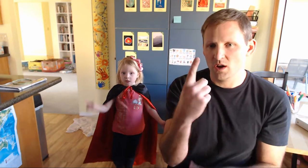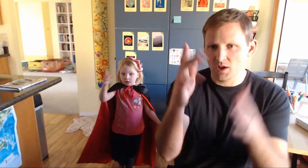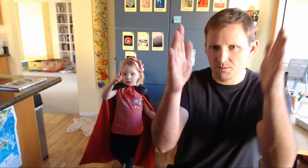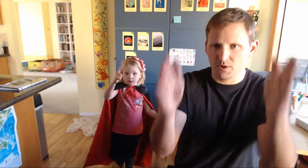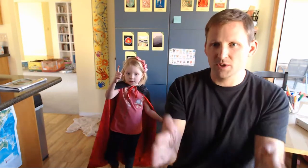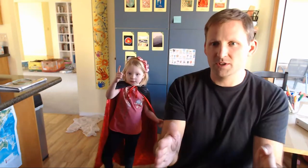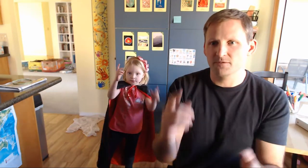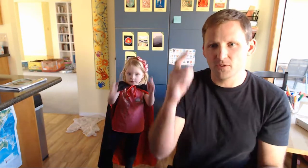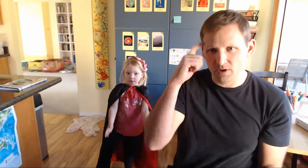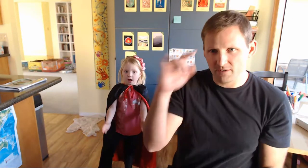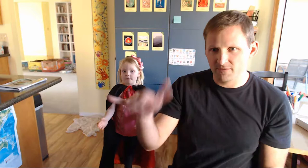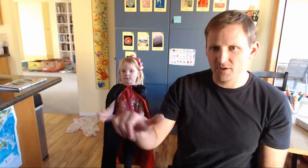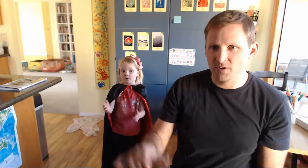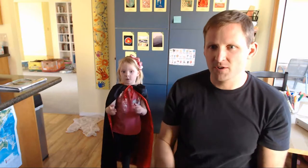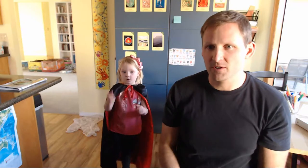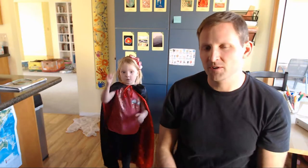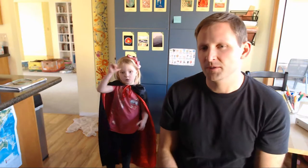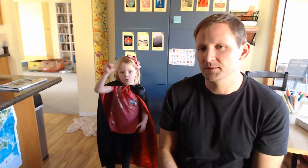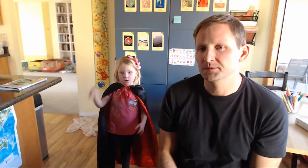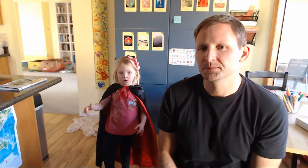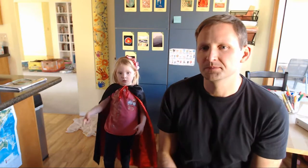one person forever.